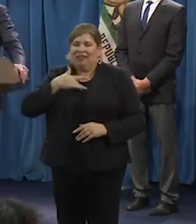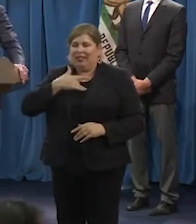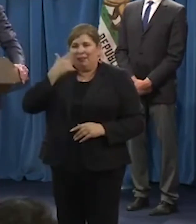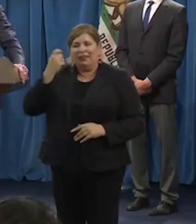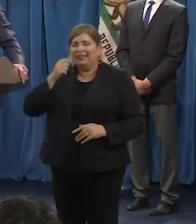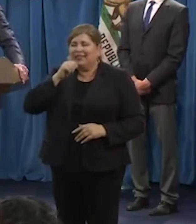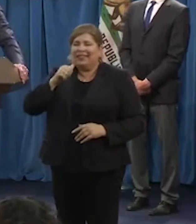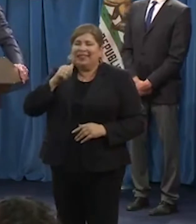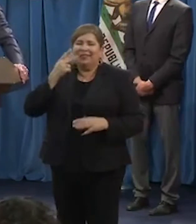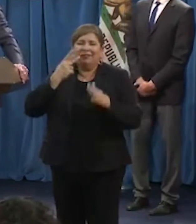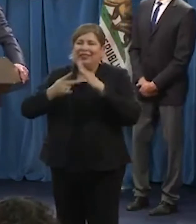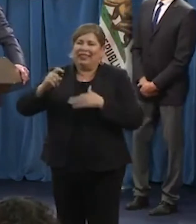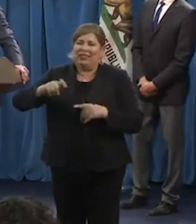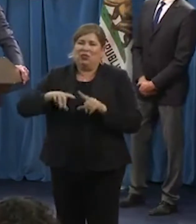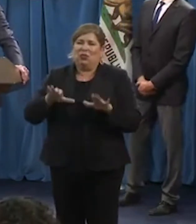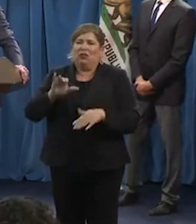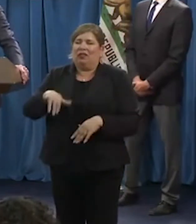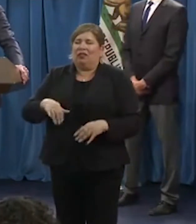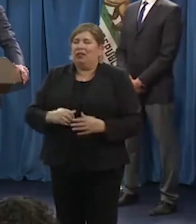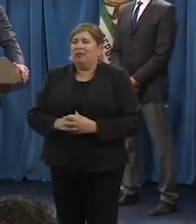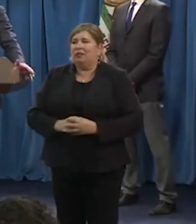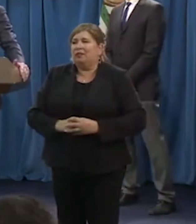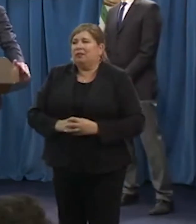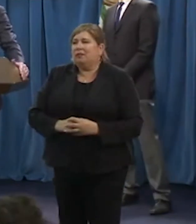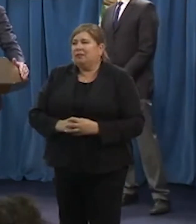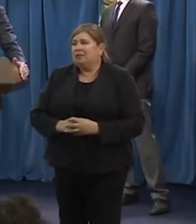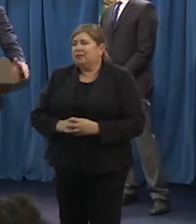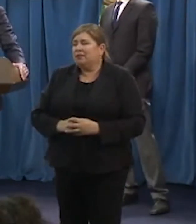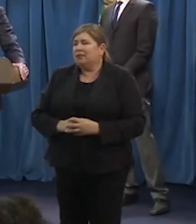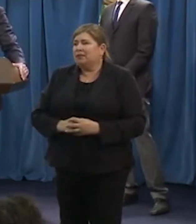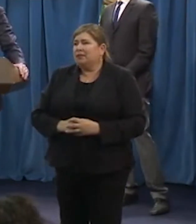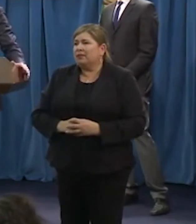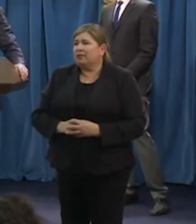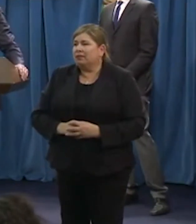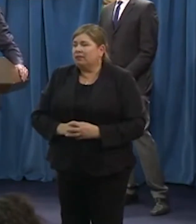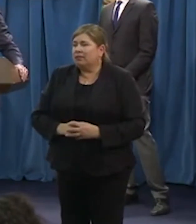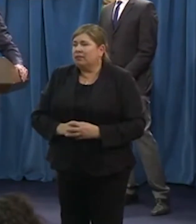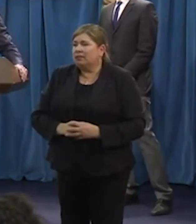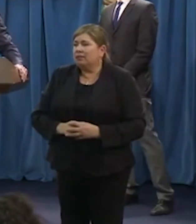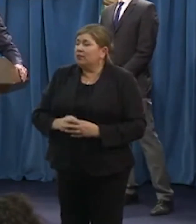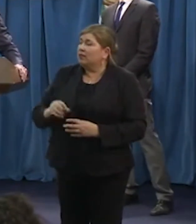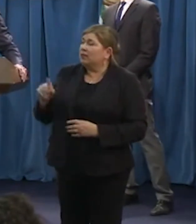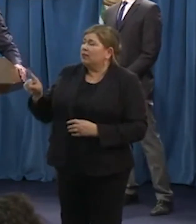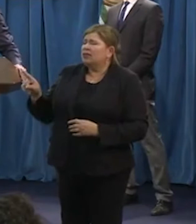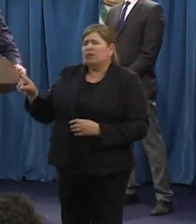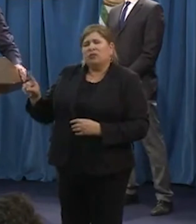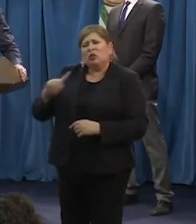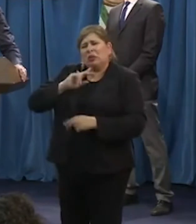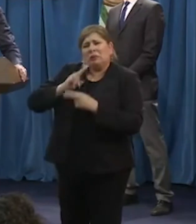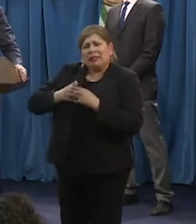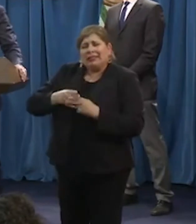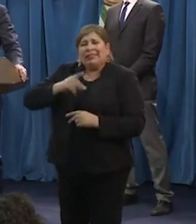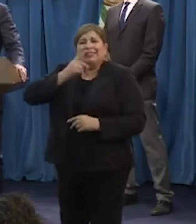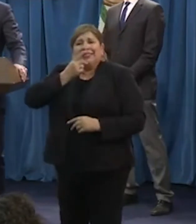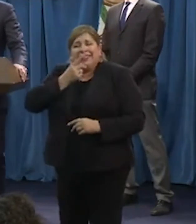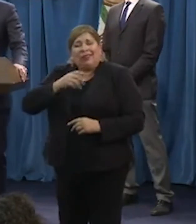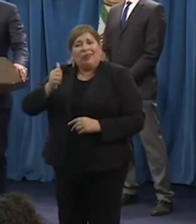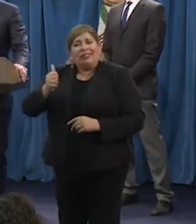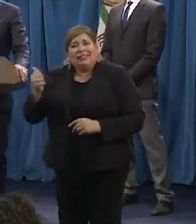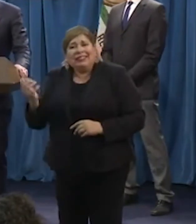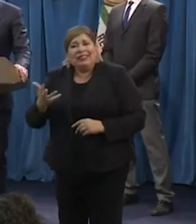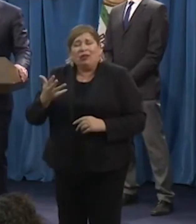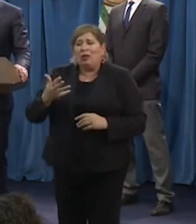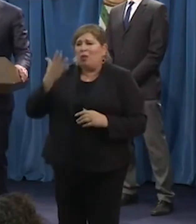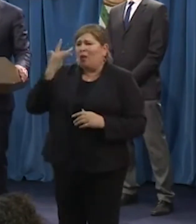about, you mentioned earlier that Disneyland and like casinos, for example, what about their situation that's more complex to the extent that they like the Dodgers or